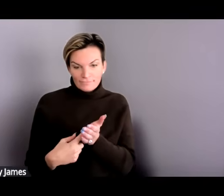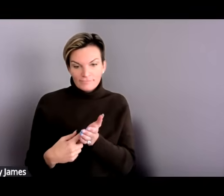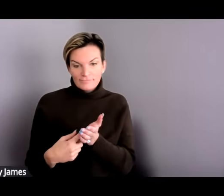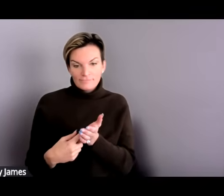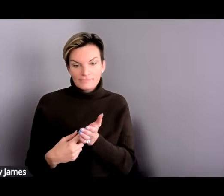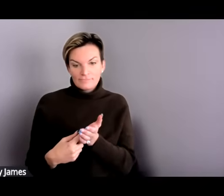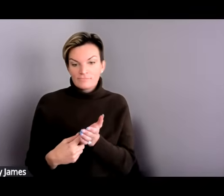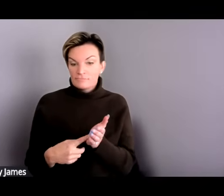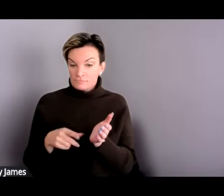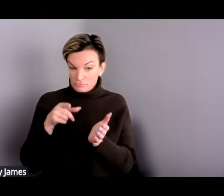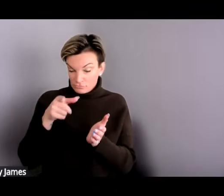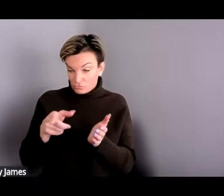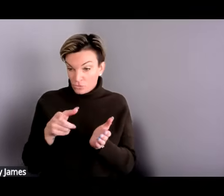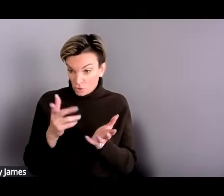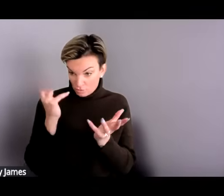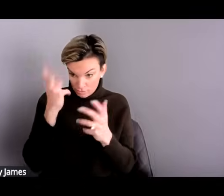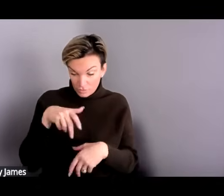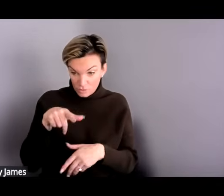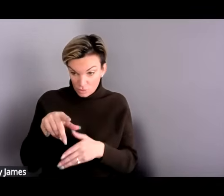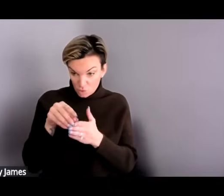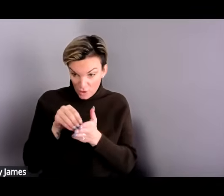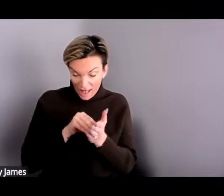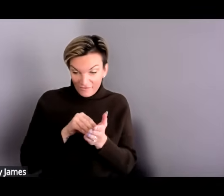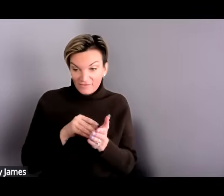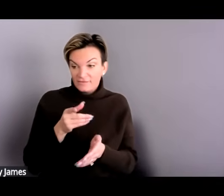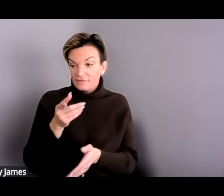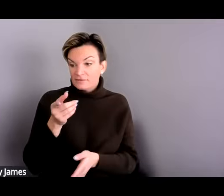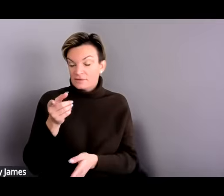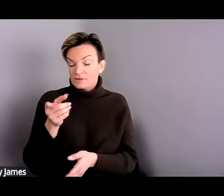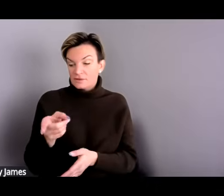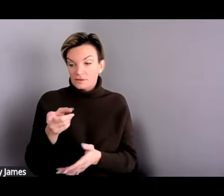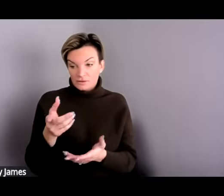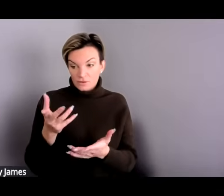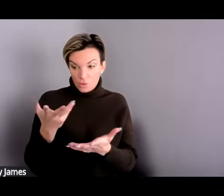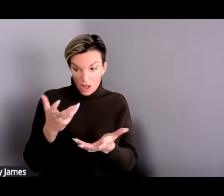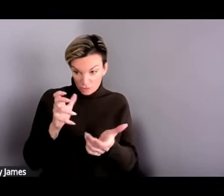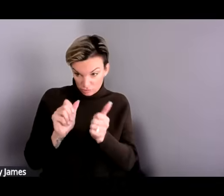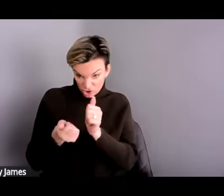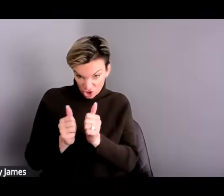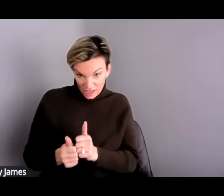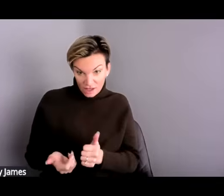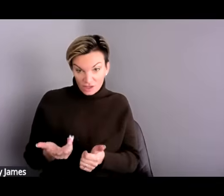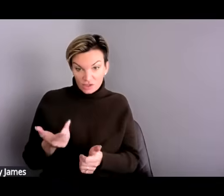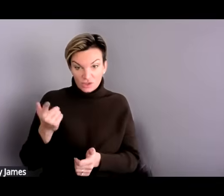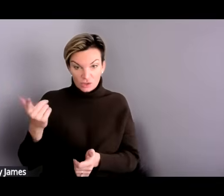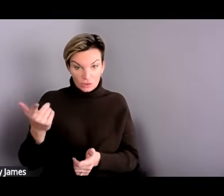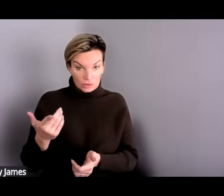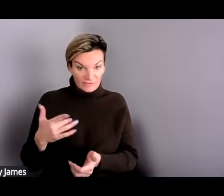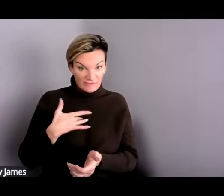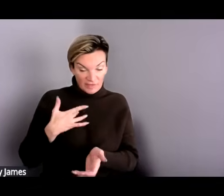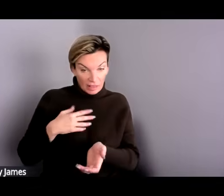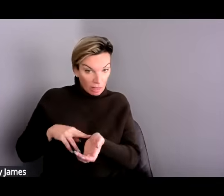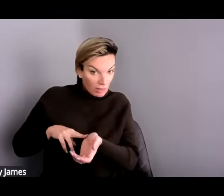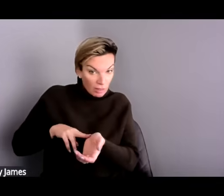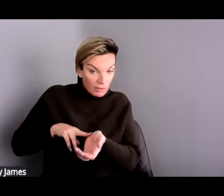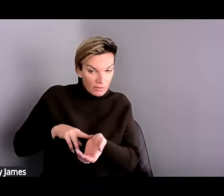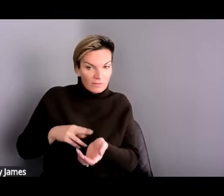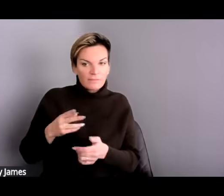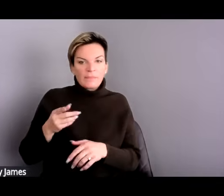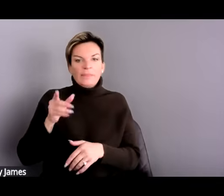do you like this draft? Do you have changes? Like, how do you feel about this? And then kind of to keep it moving forward that way.